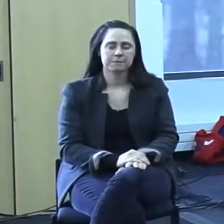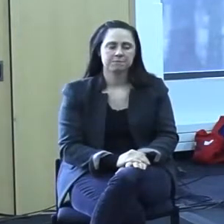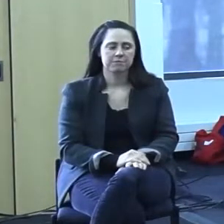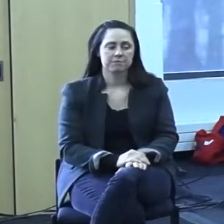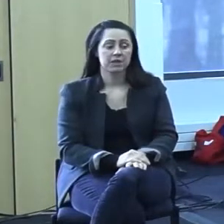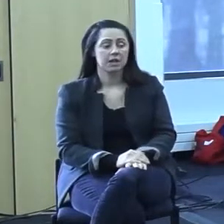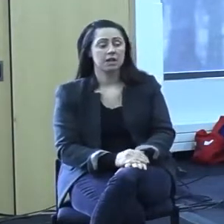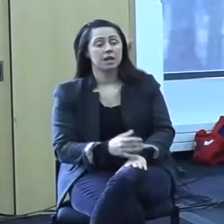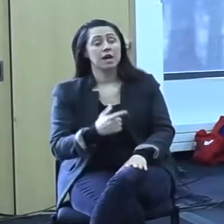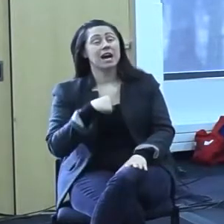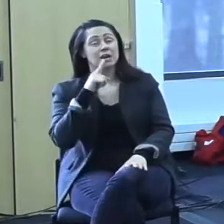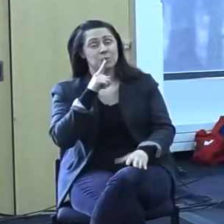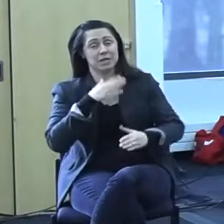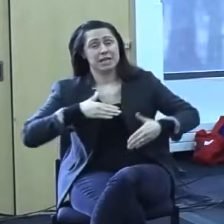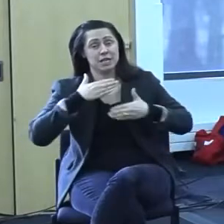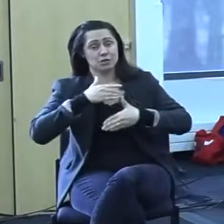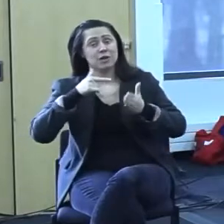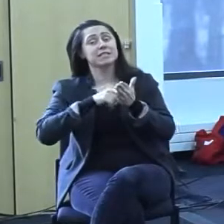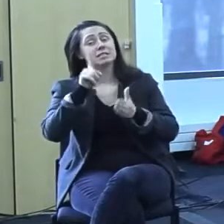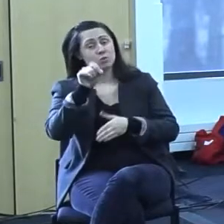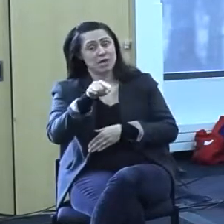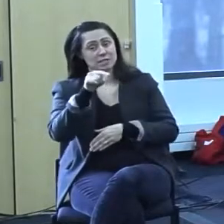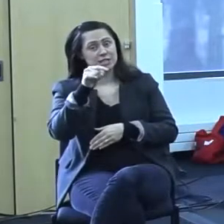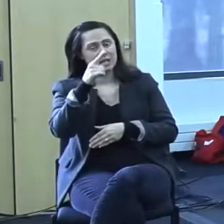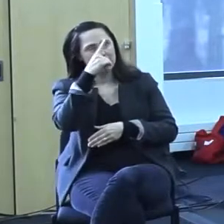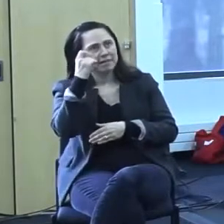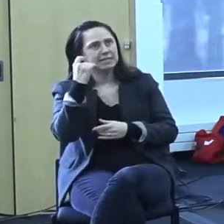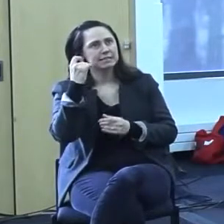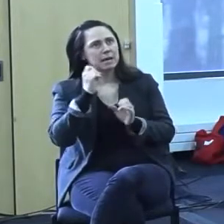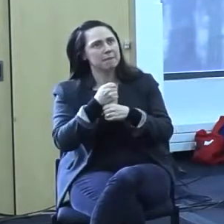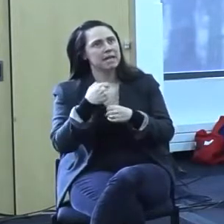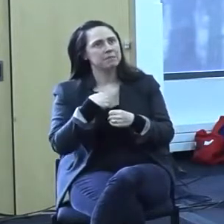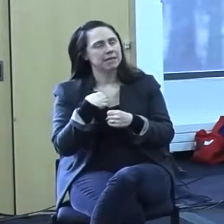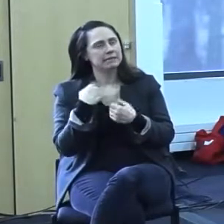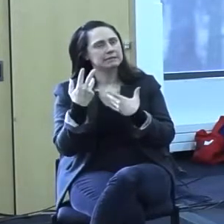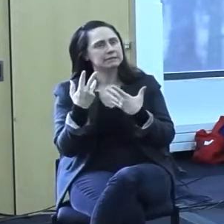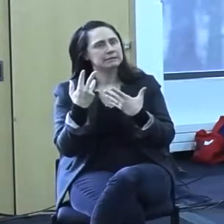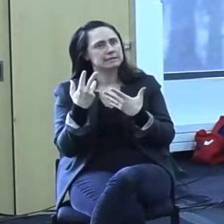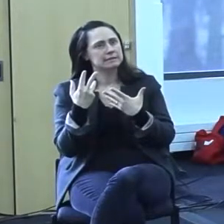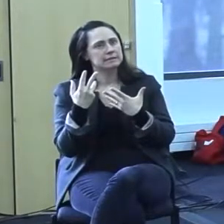I really enjoyed this question because it made me kind of